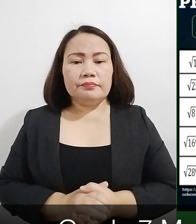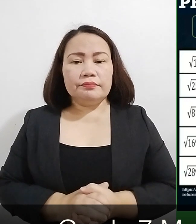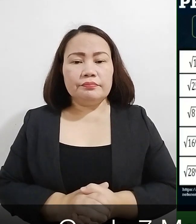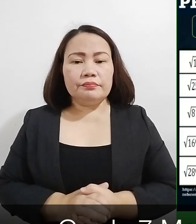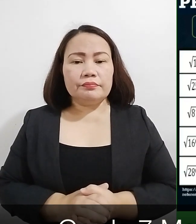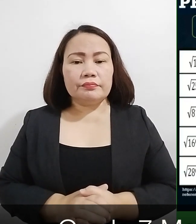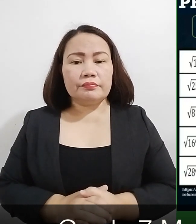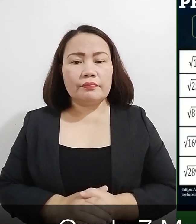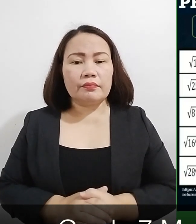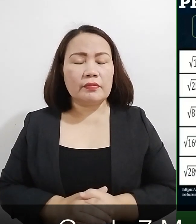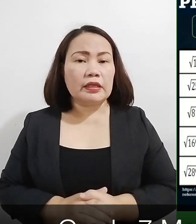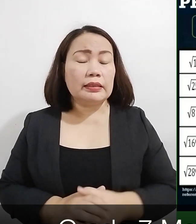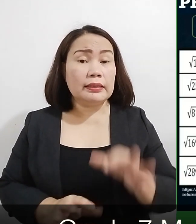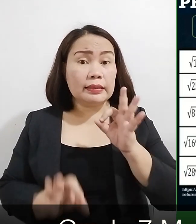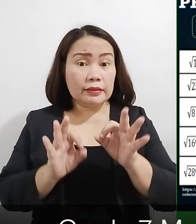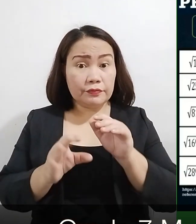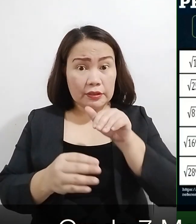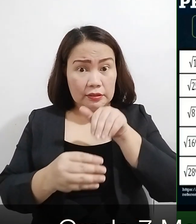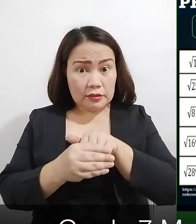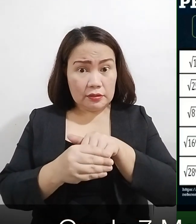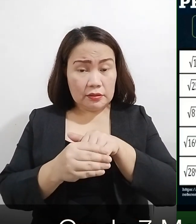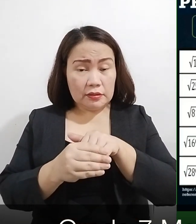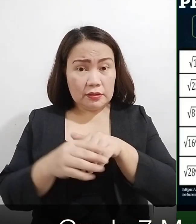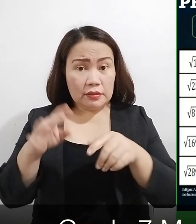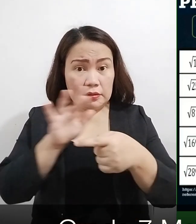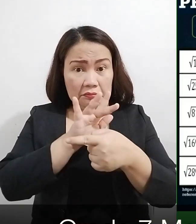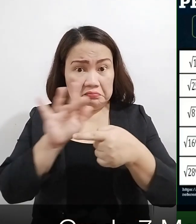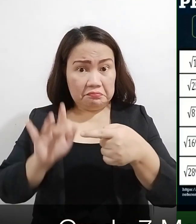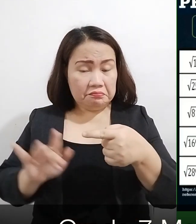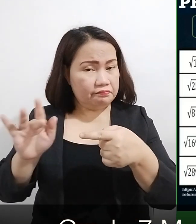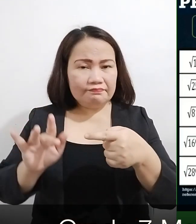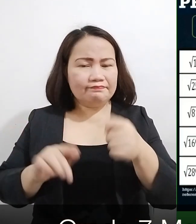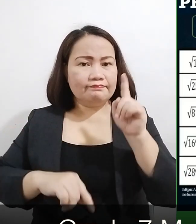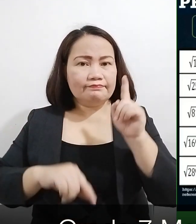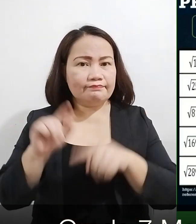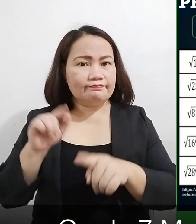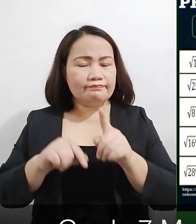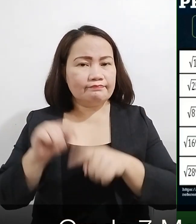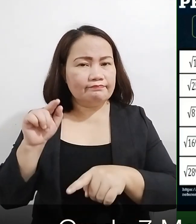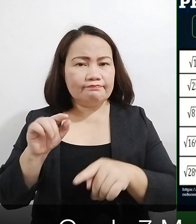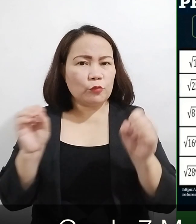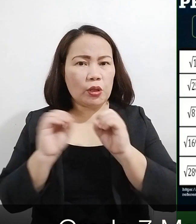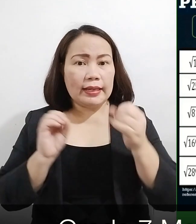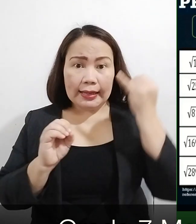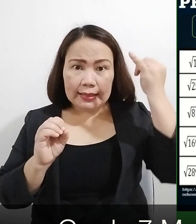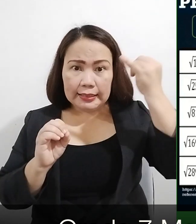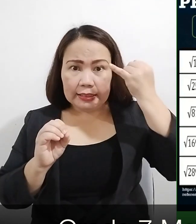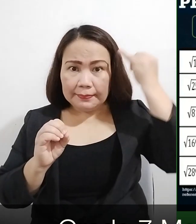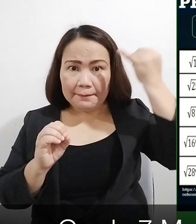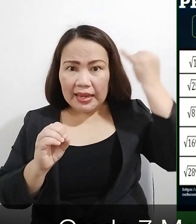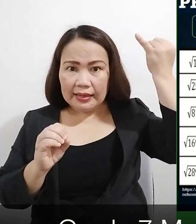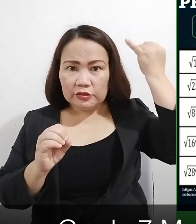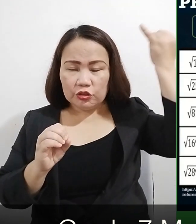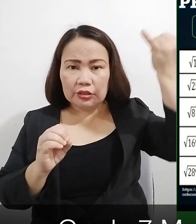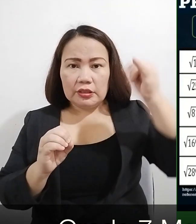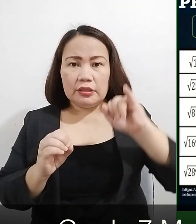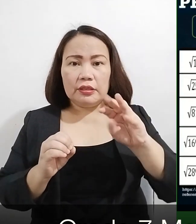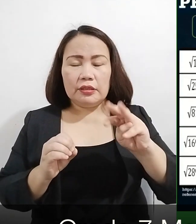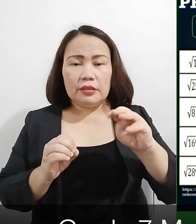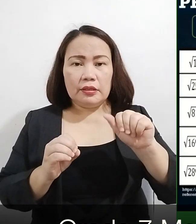imposible ay yung nandito kapag ang negative mo ay nandito sa loob. So, that is imaginary. So, wala po tayong ganon